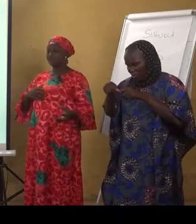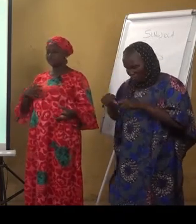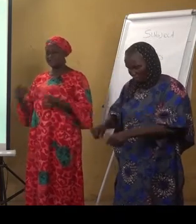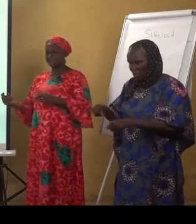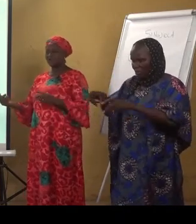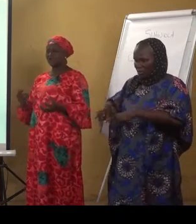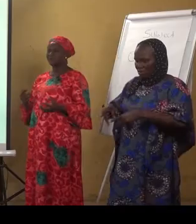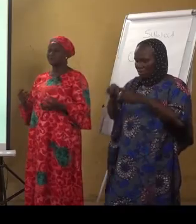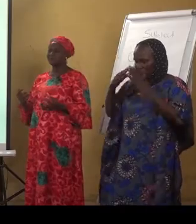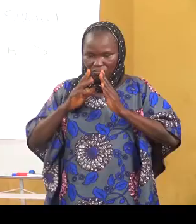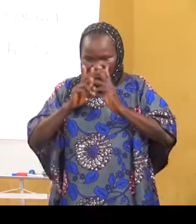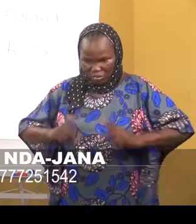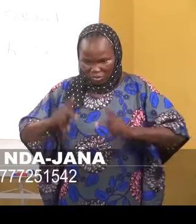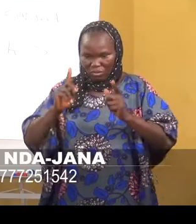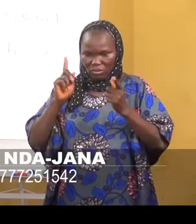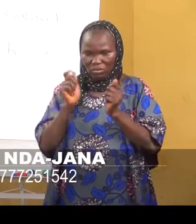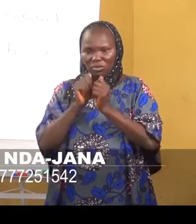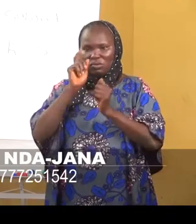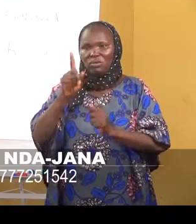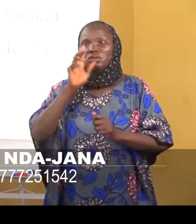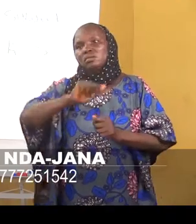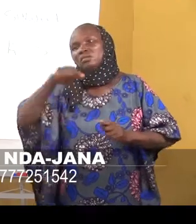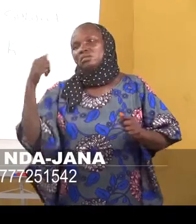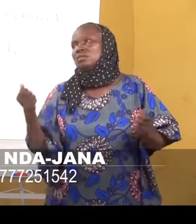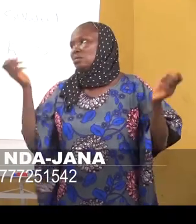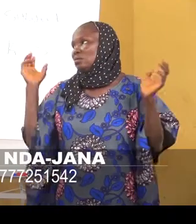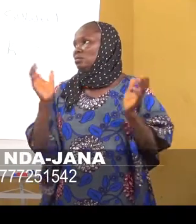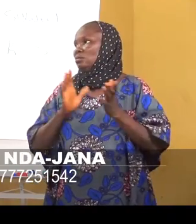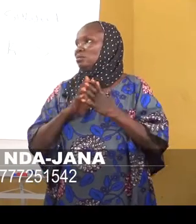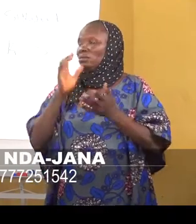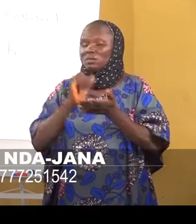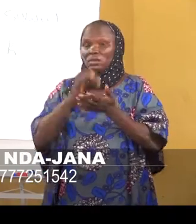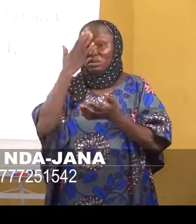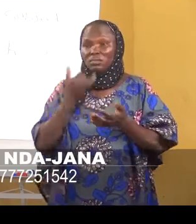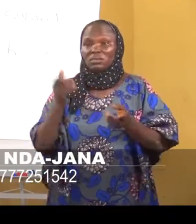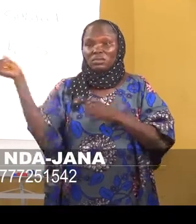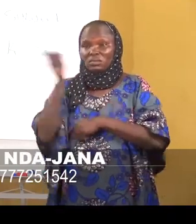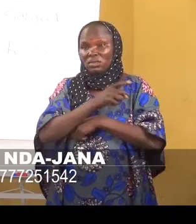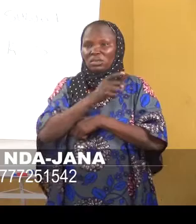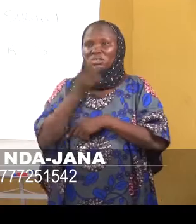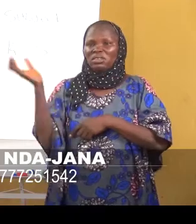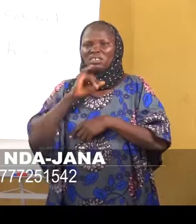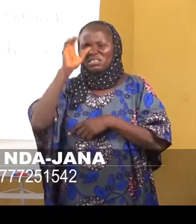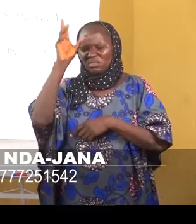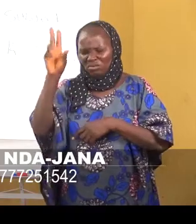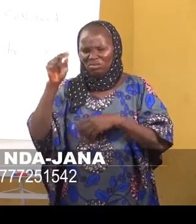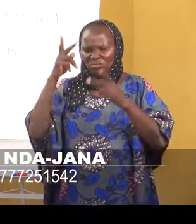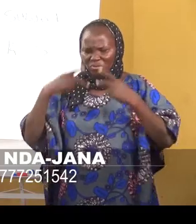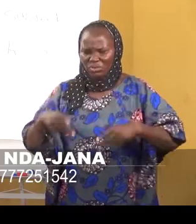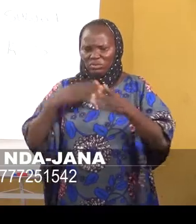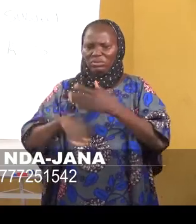have offended one another, that is why today there is no peace. Another point here is